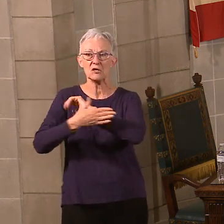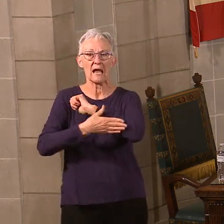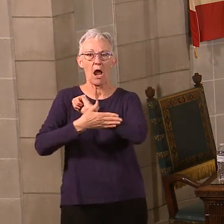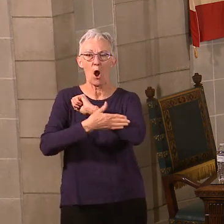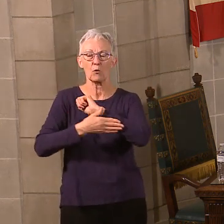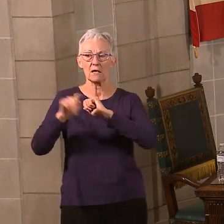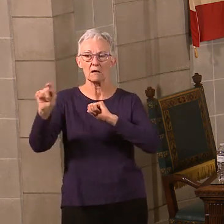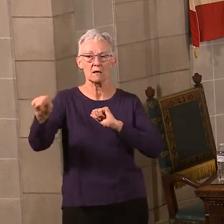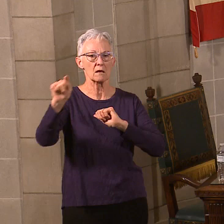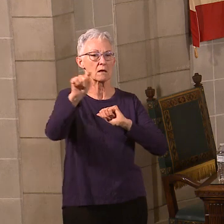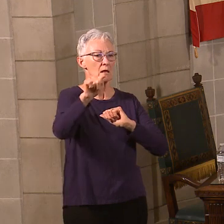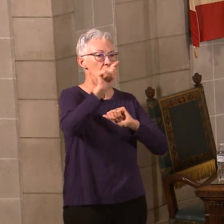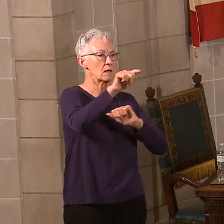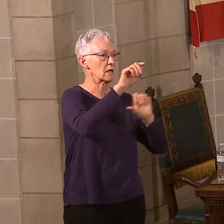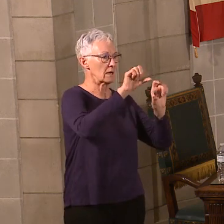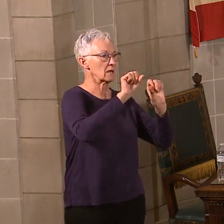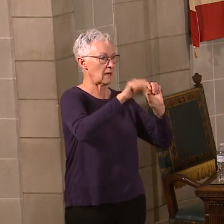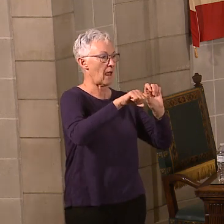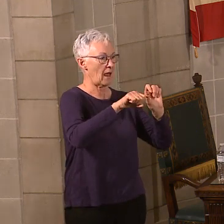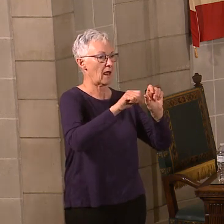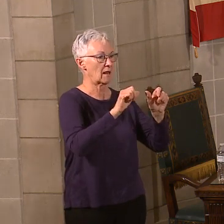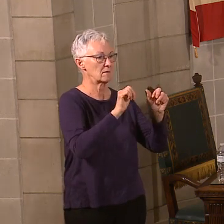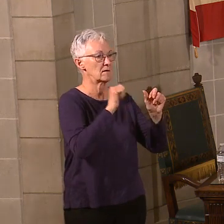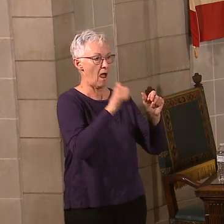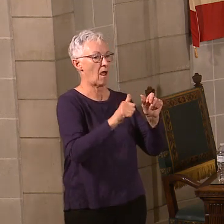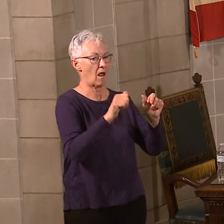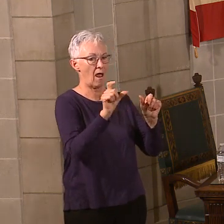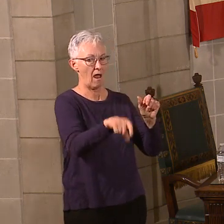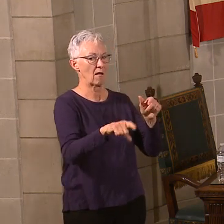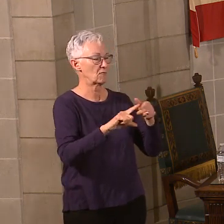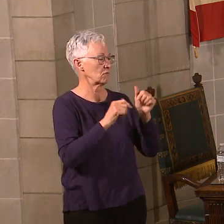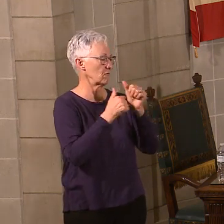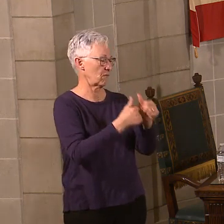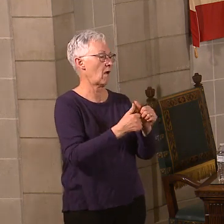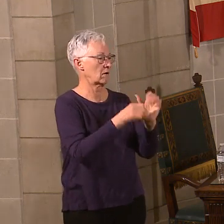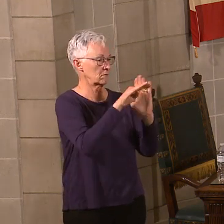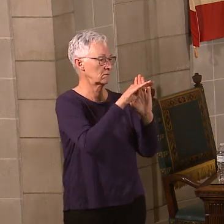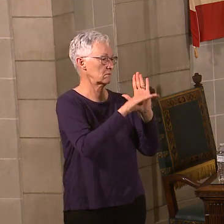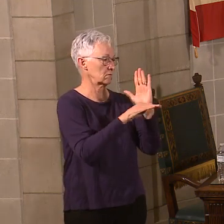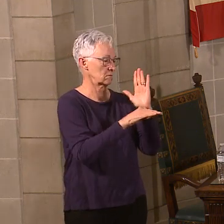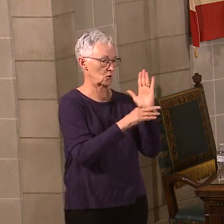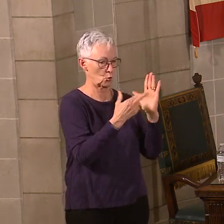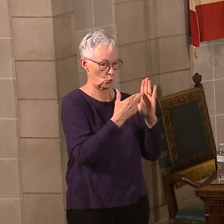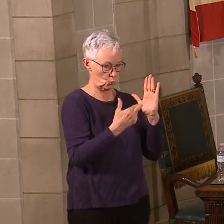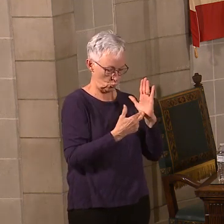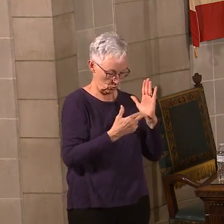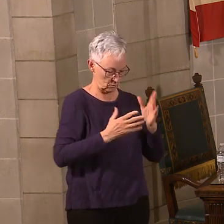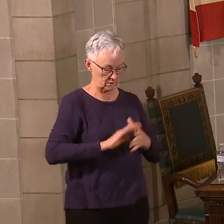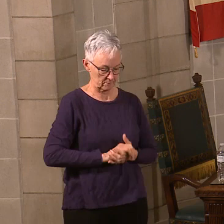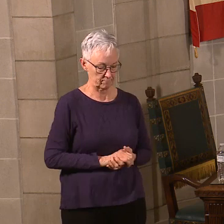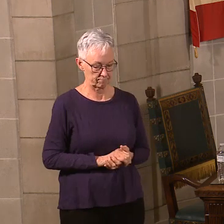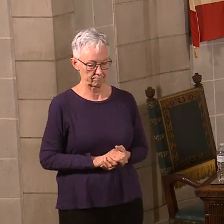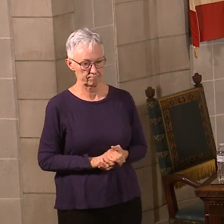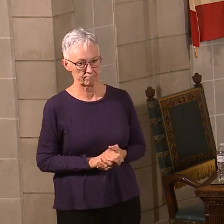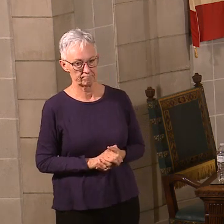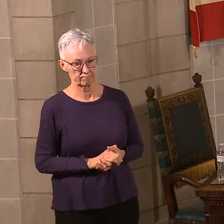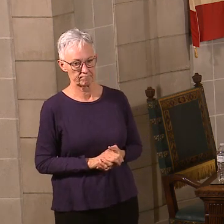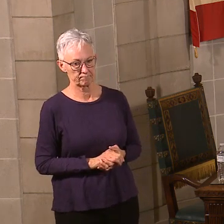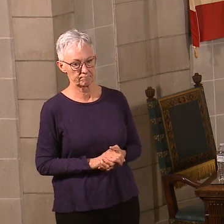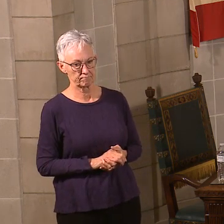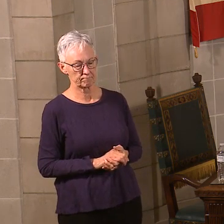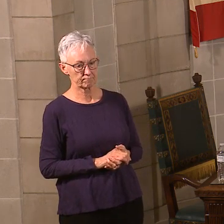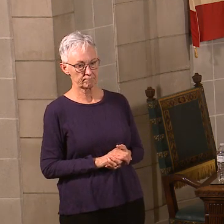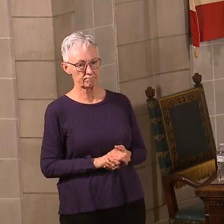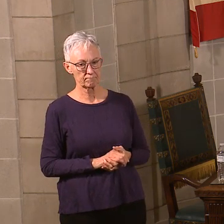home. Martha? So, given this new slogan and this emphasis on